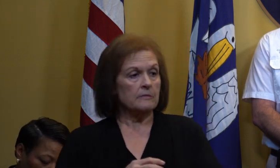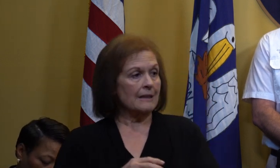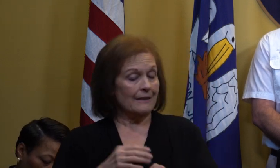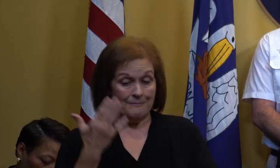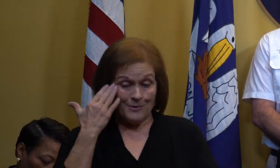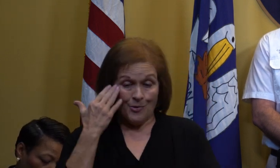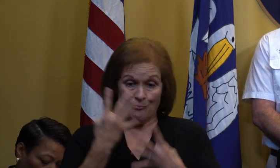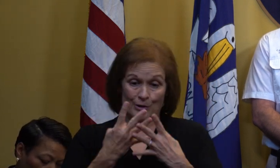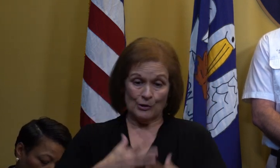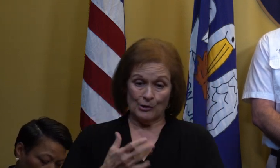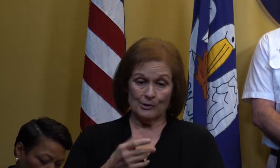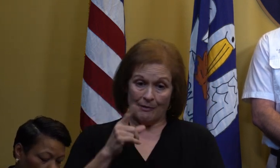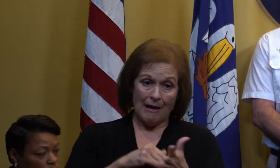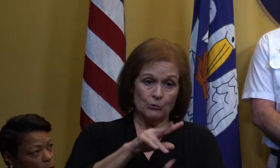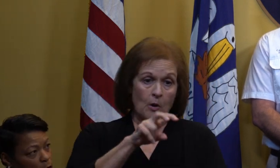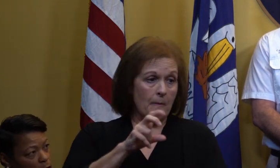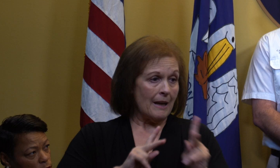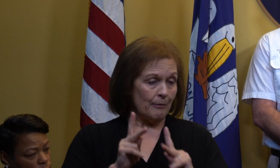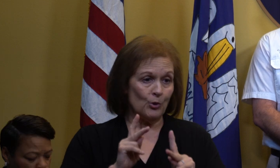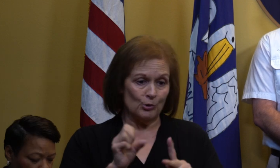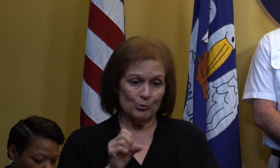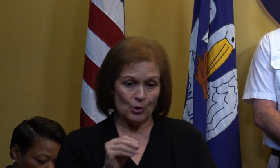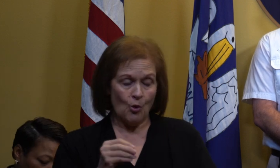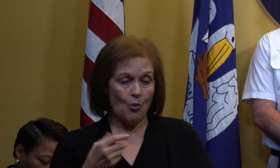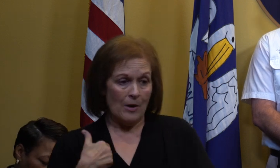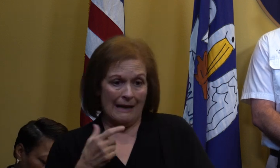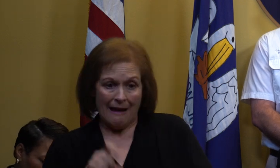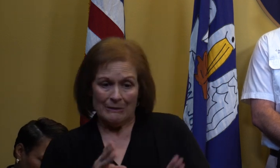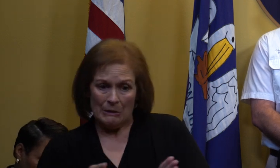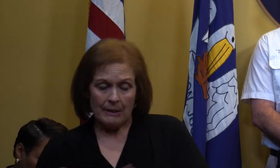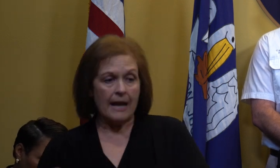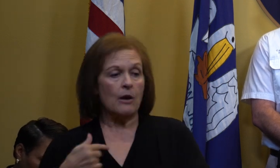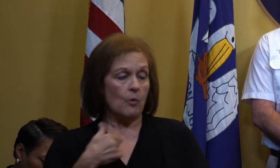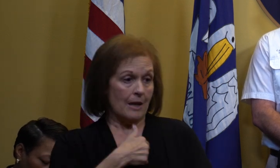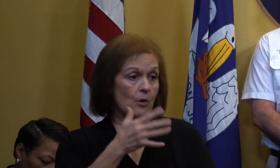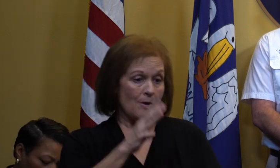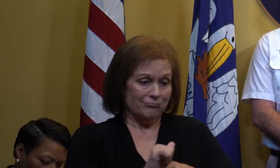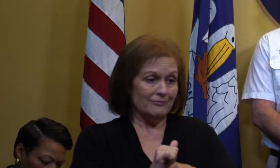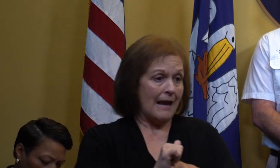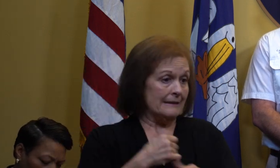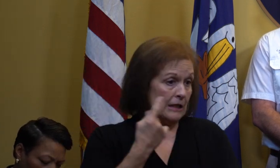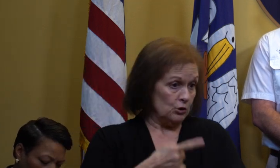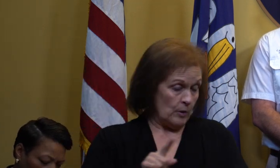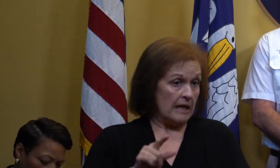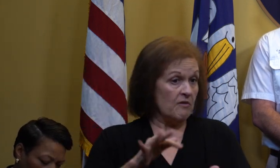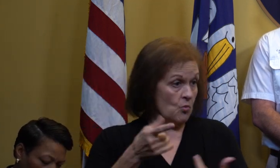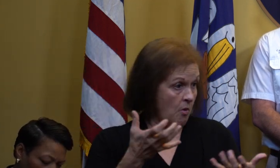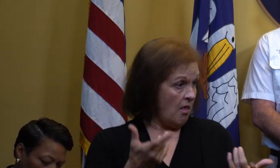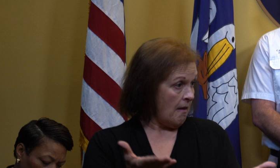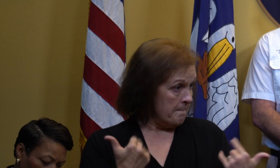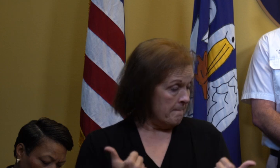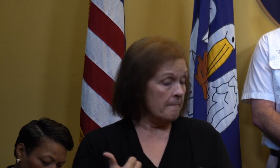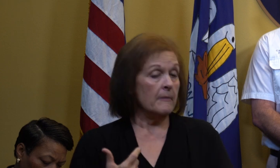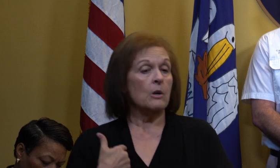1,200 people just like that. So we will host a mock evacuation exercise next week. You'll all be invited to that.